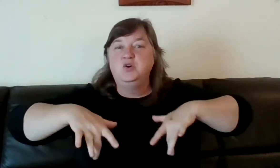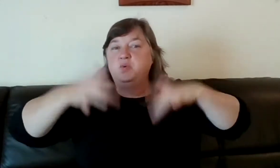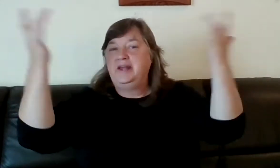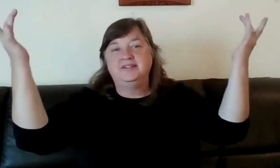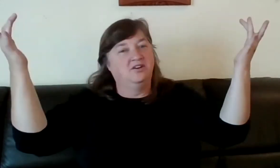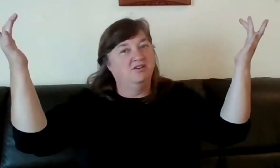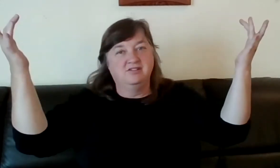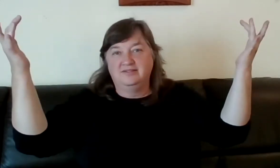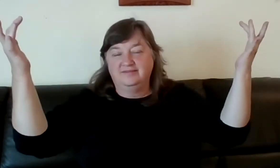No weight at all.